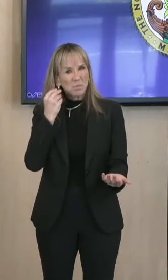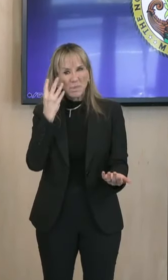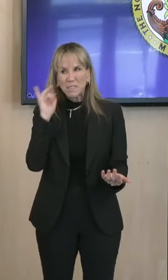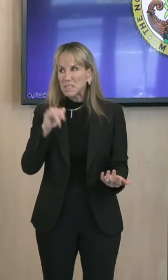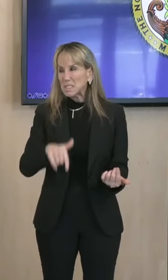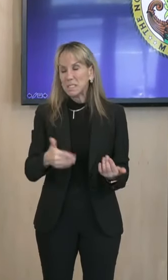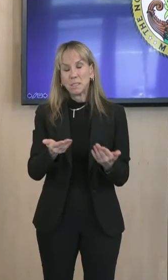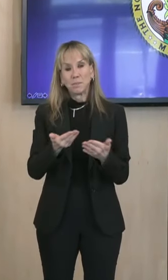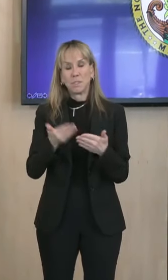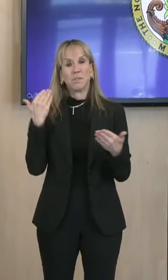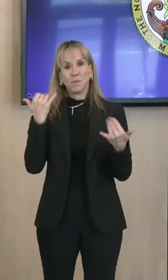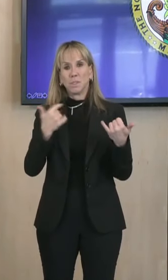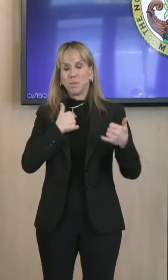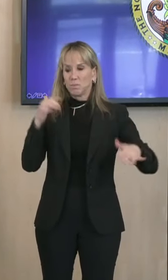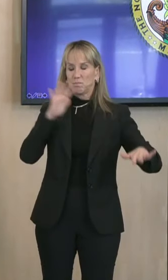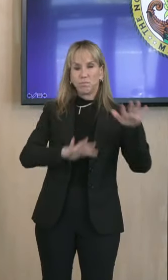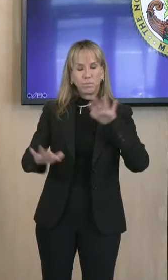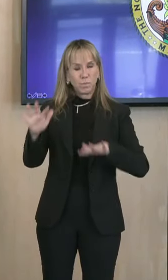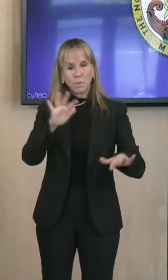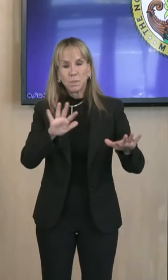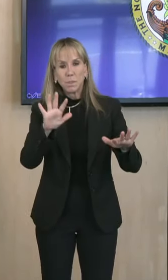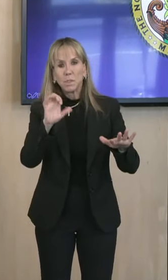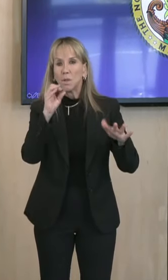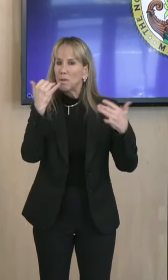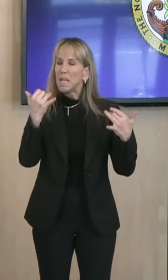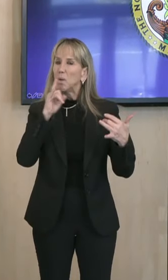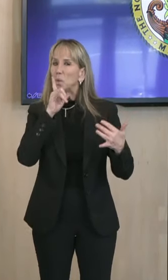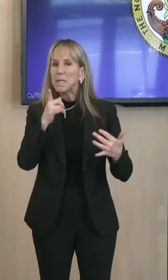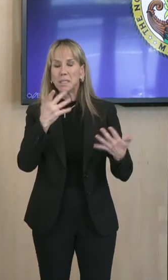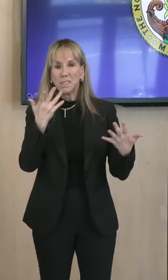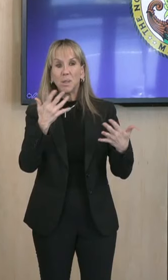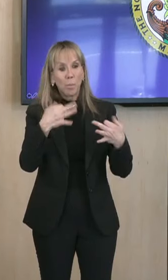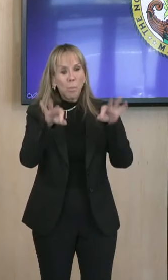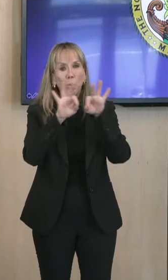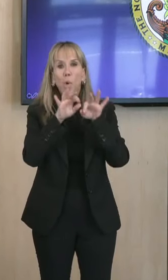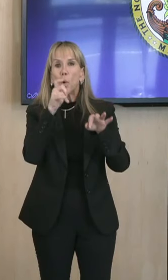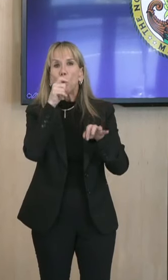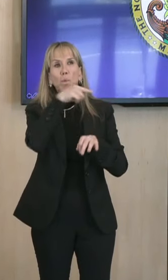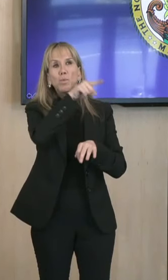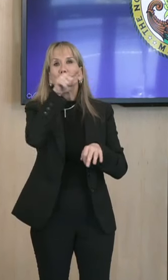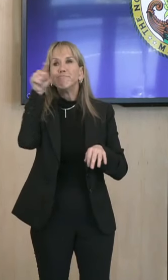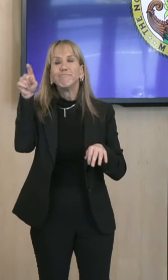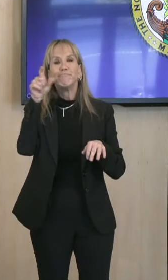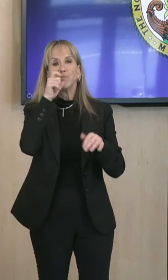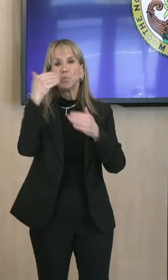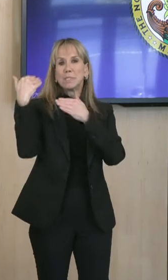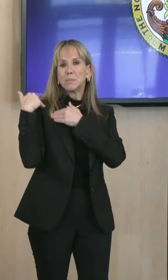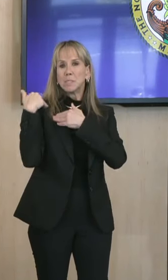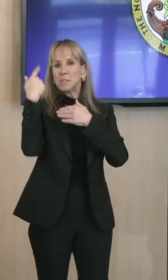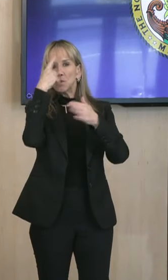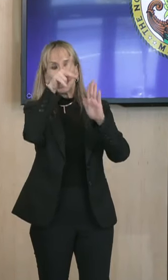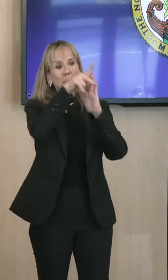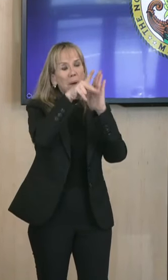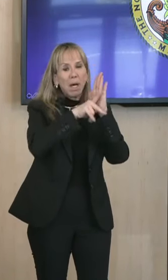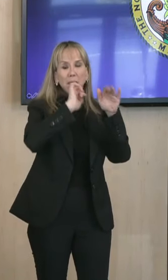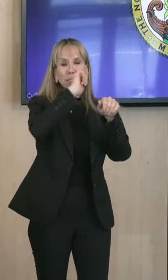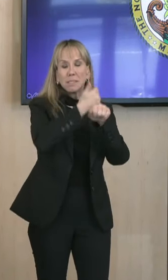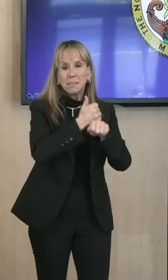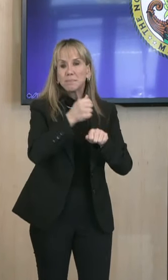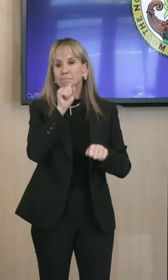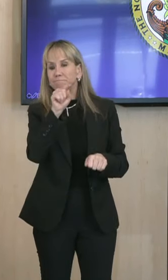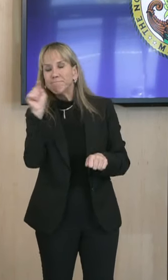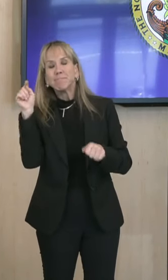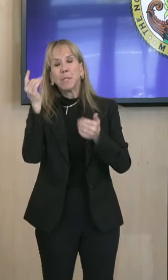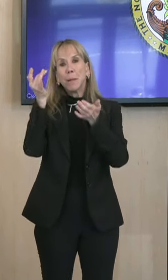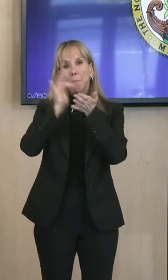extraordinary and so important that policymakers and physician leaders and the medical community stand one